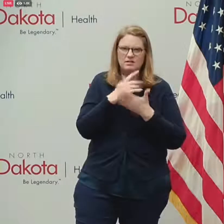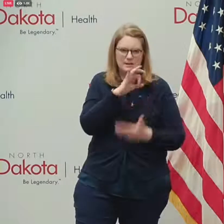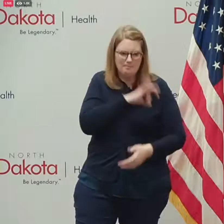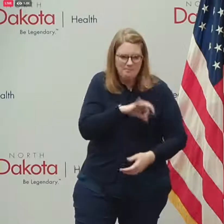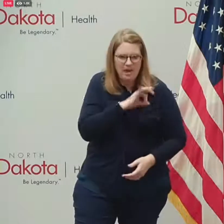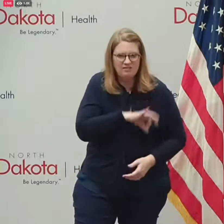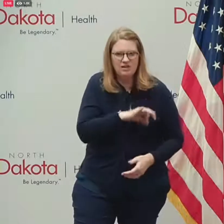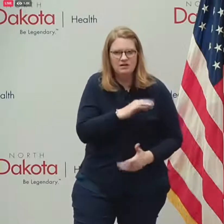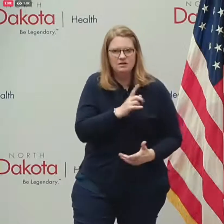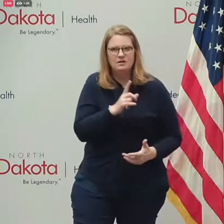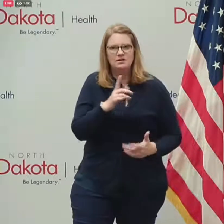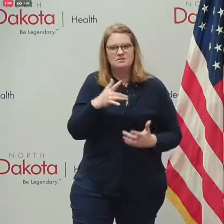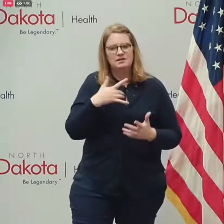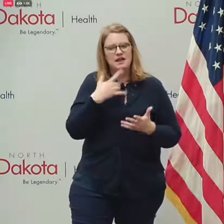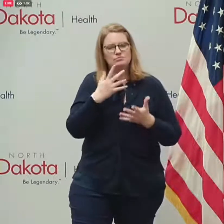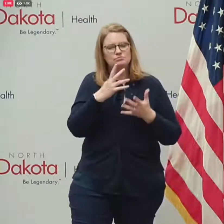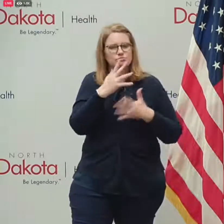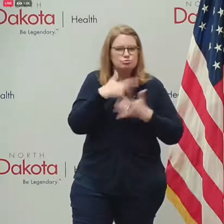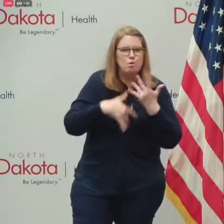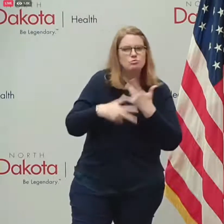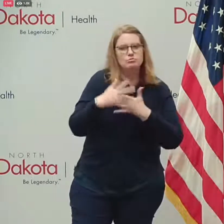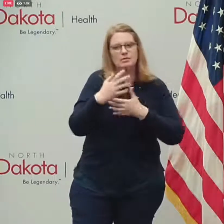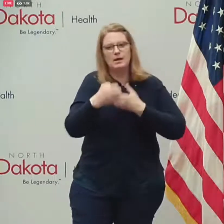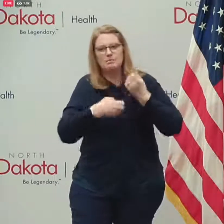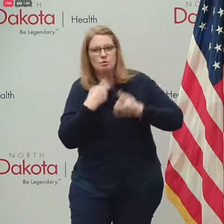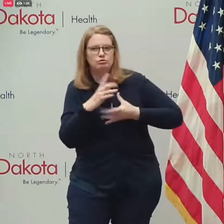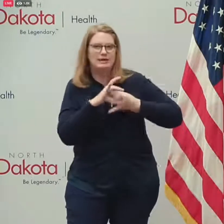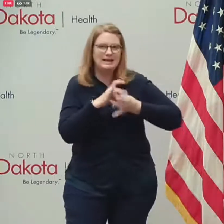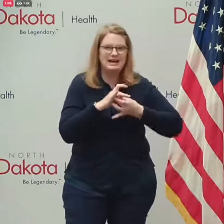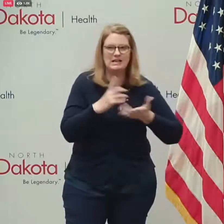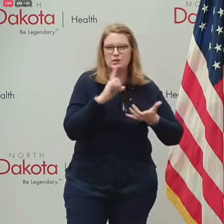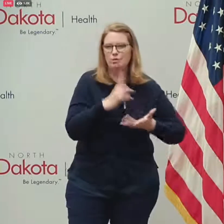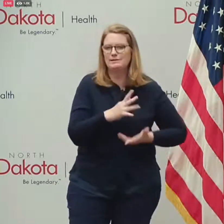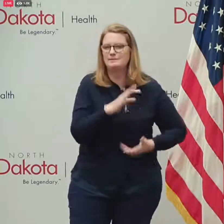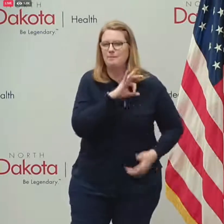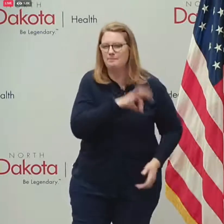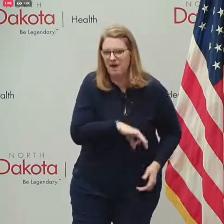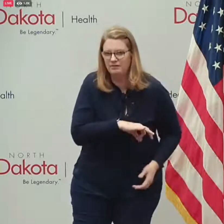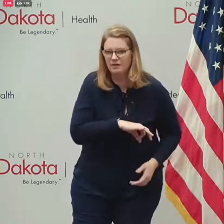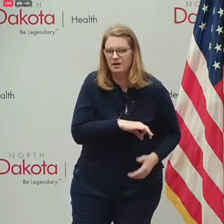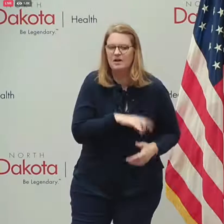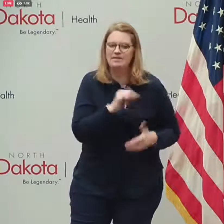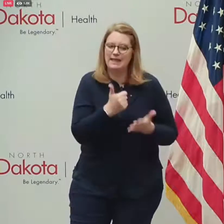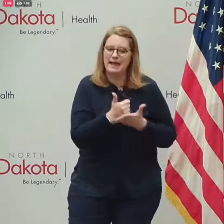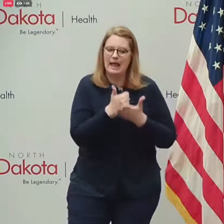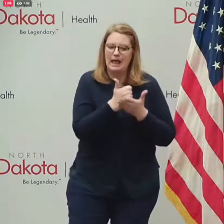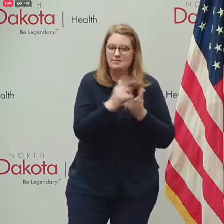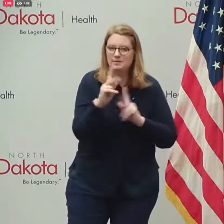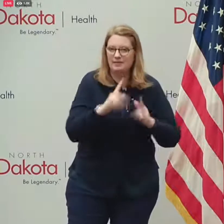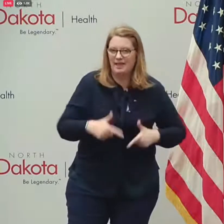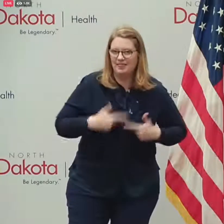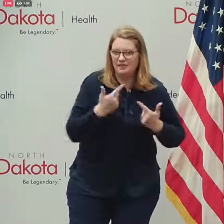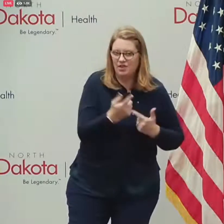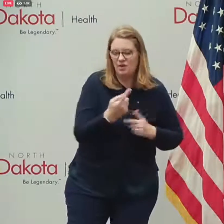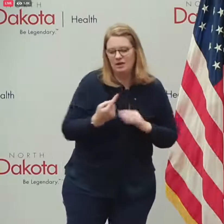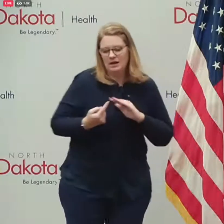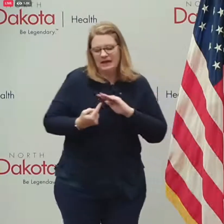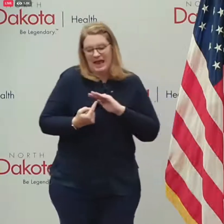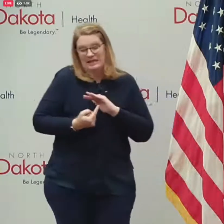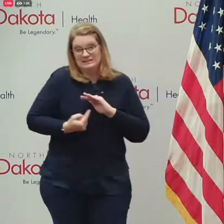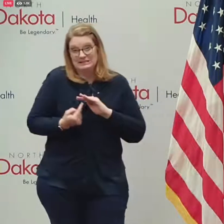the emotional connection, all of that factors into the health of people that are in long-term care. Isolation is something